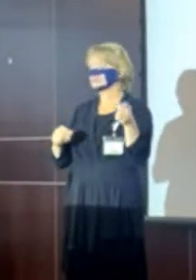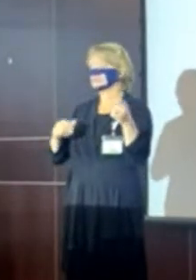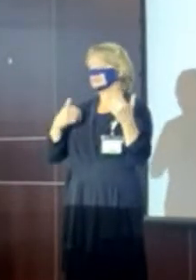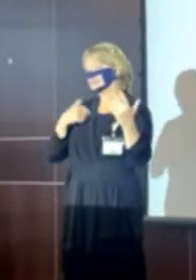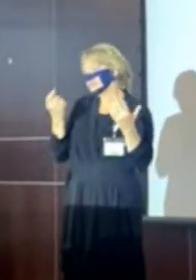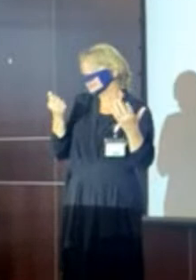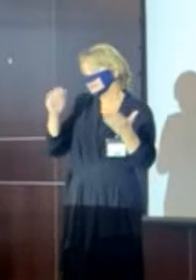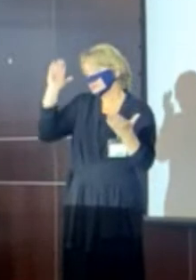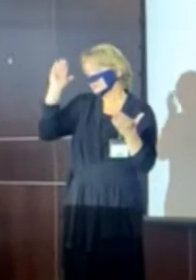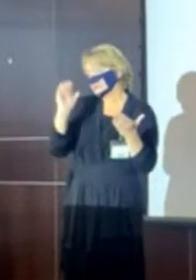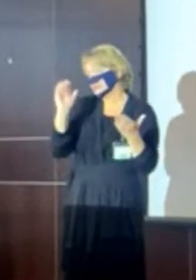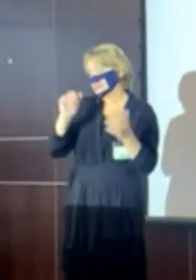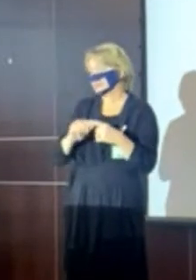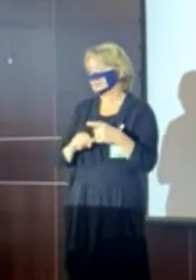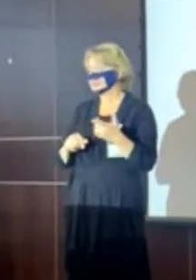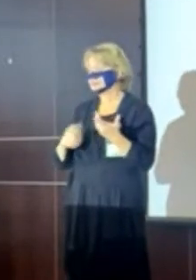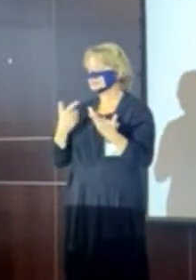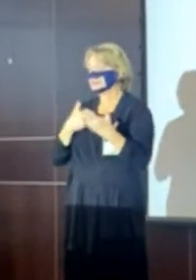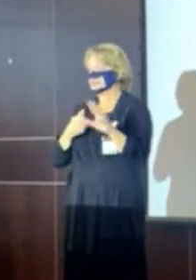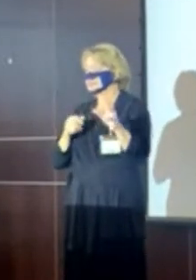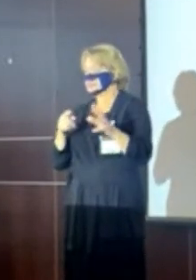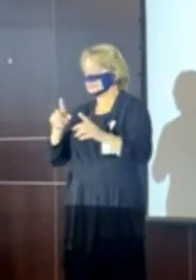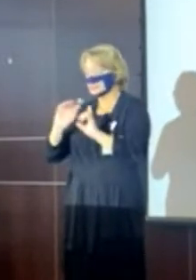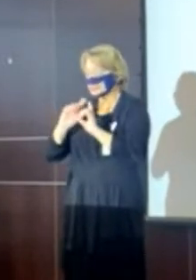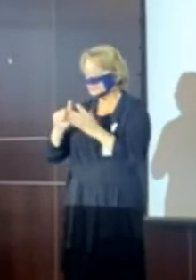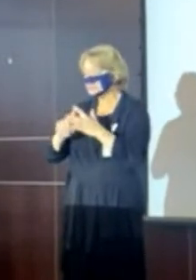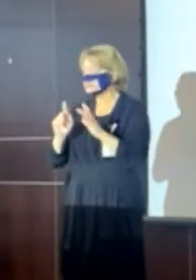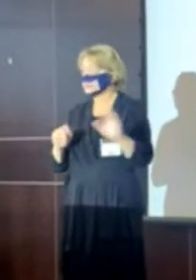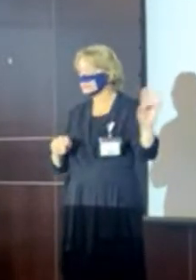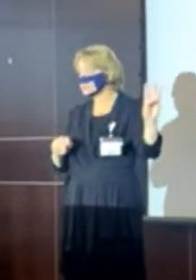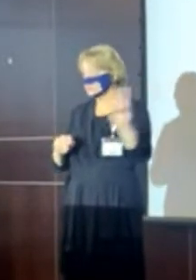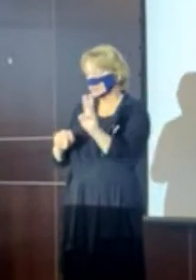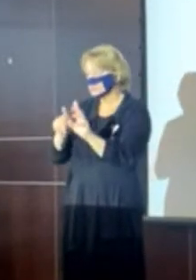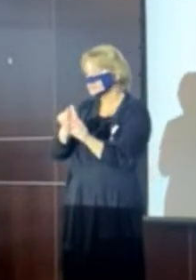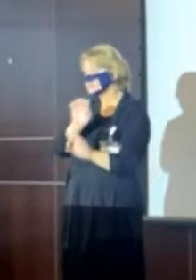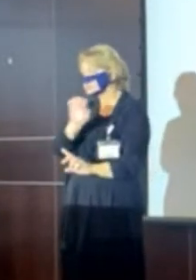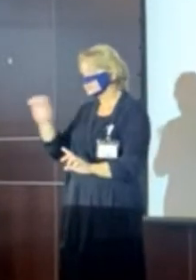for us, it goes from west to east. And so